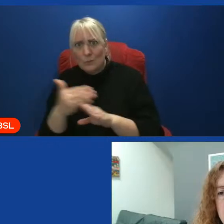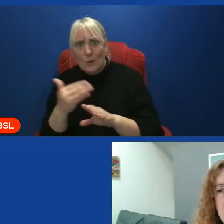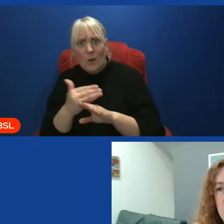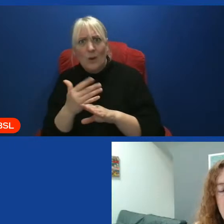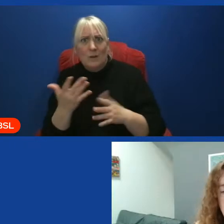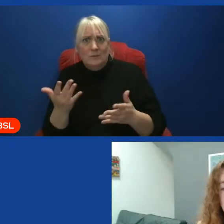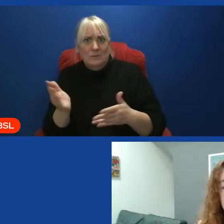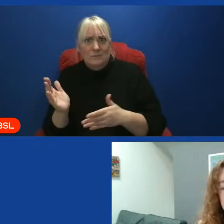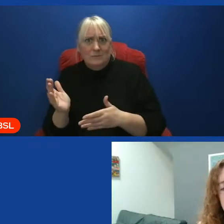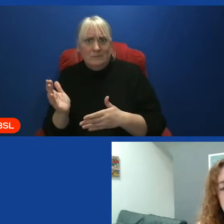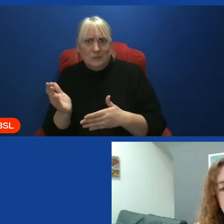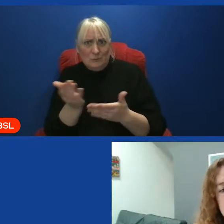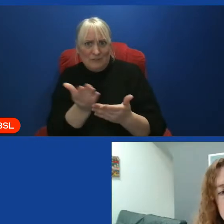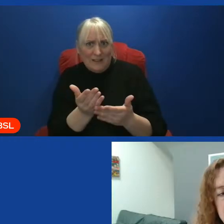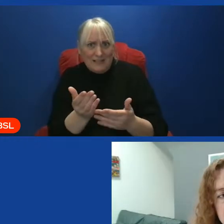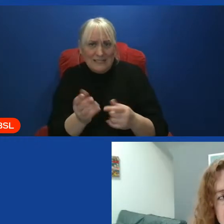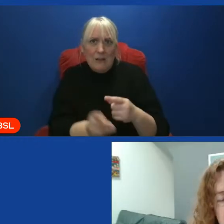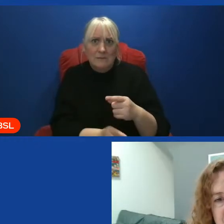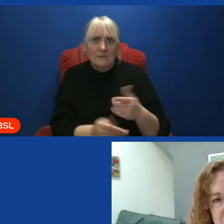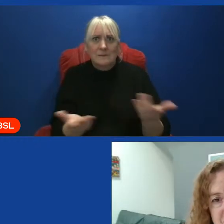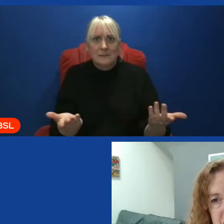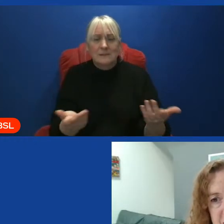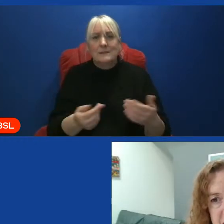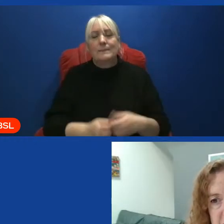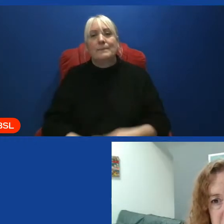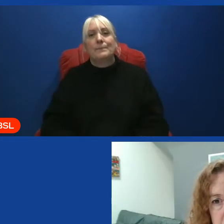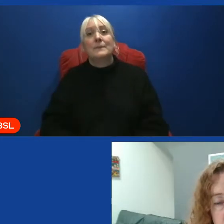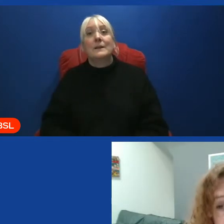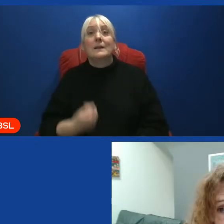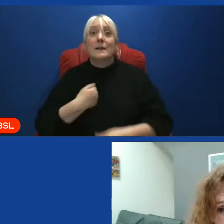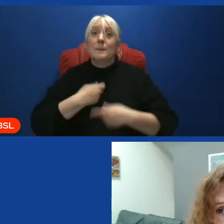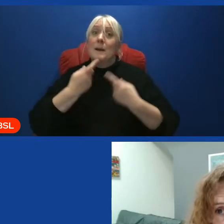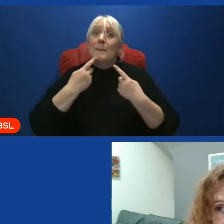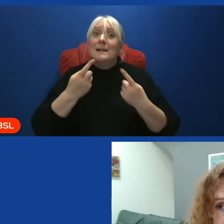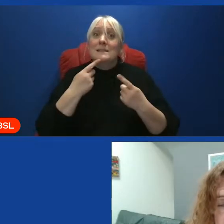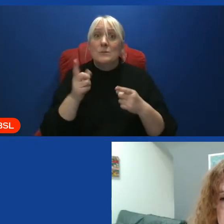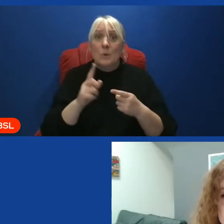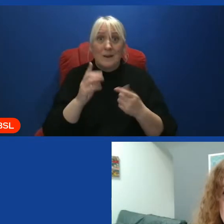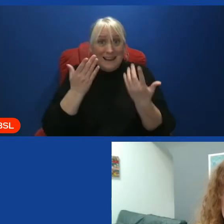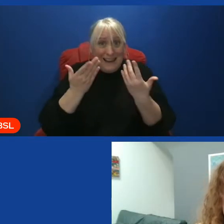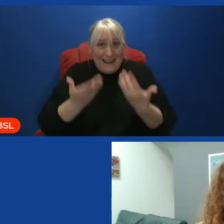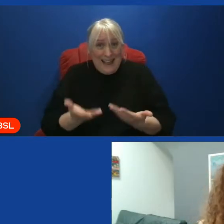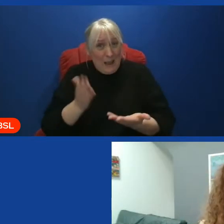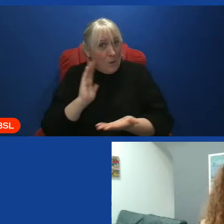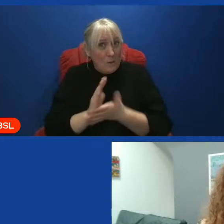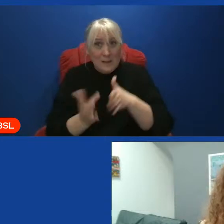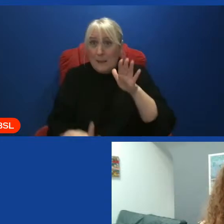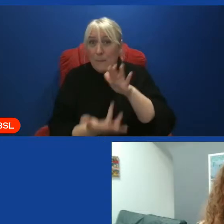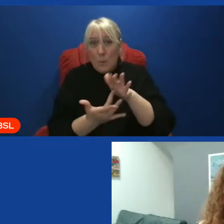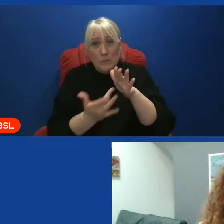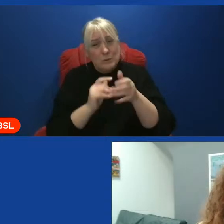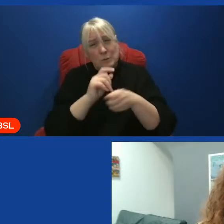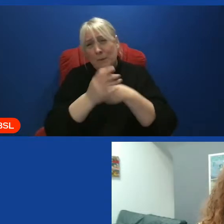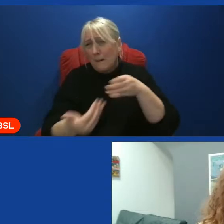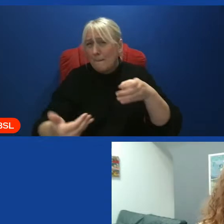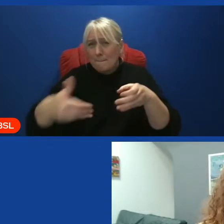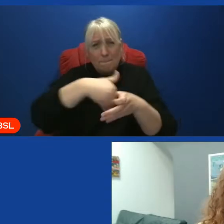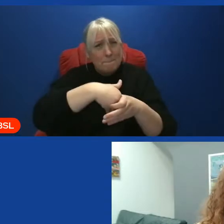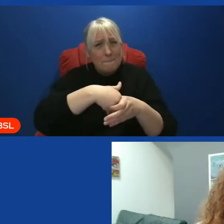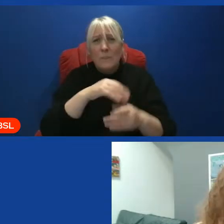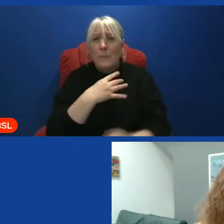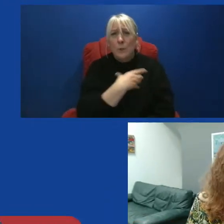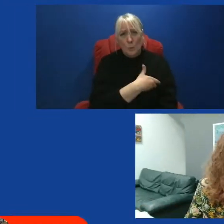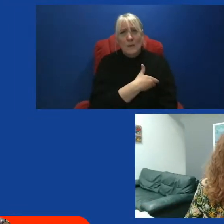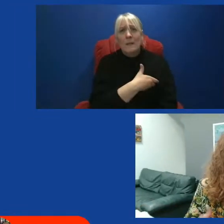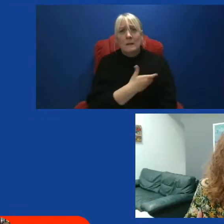be? My message would be that now is the most important time to get involved in your union. And by that,